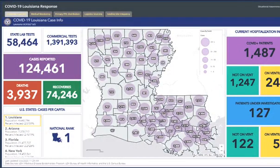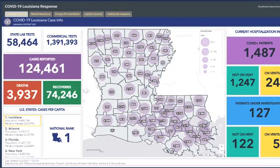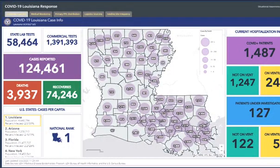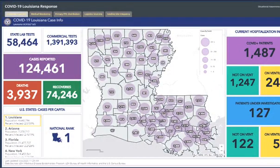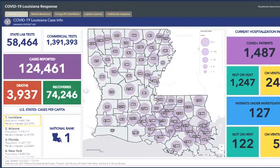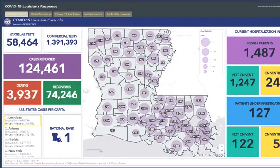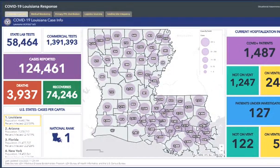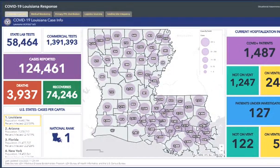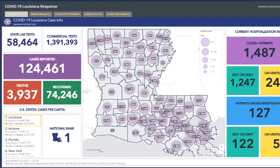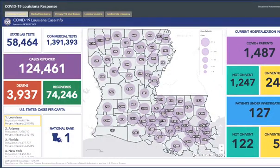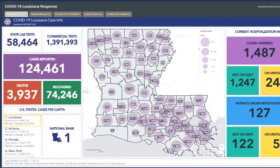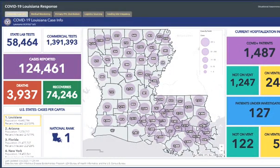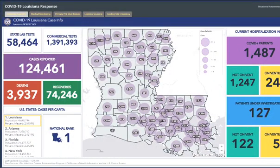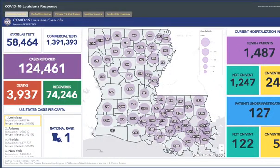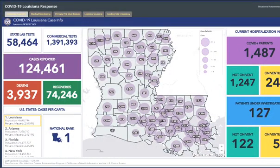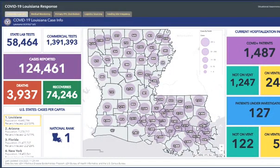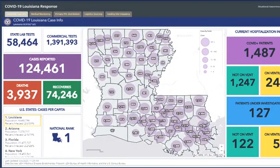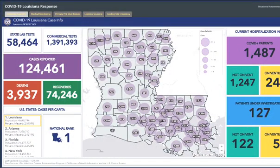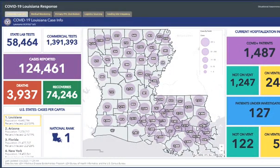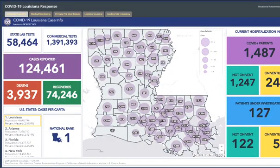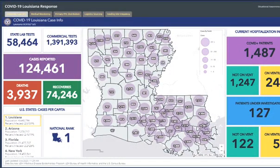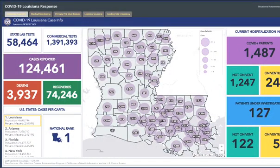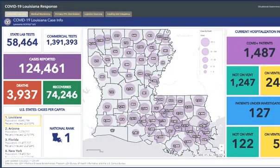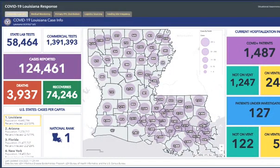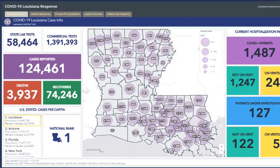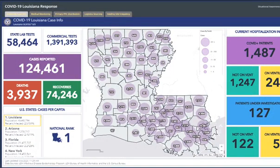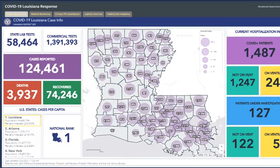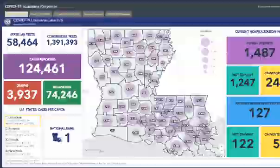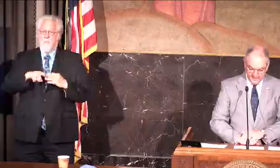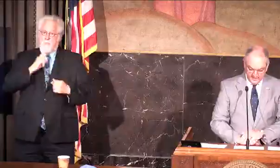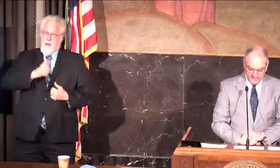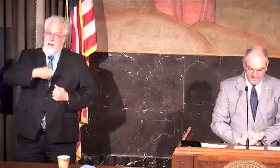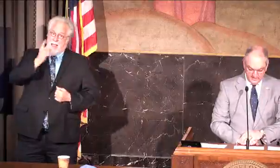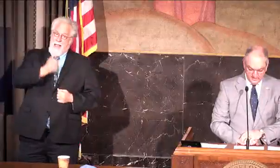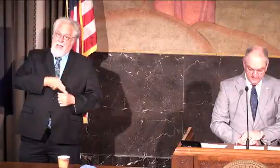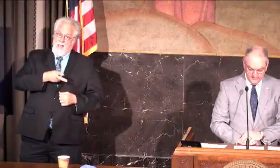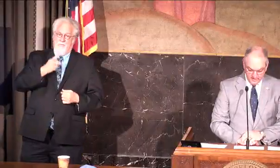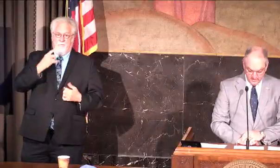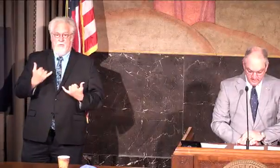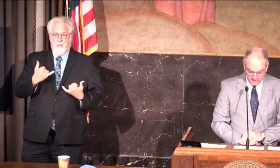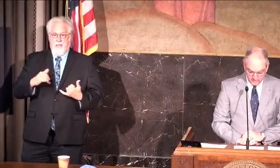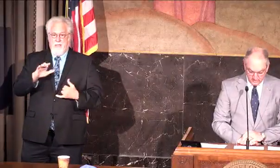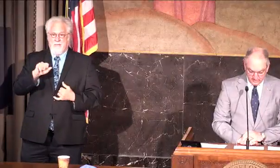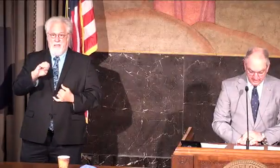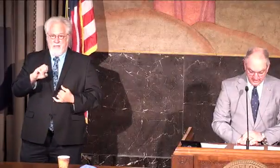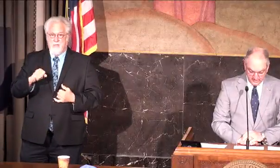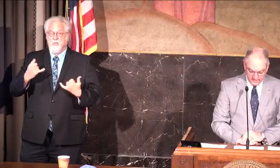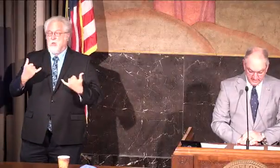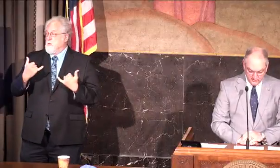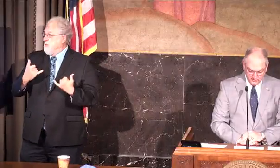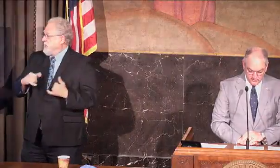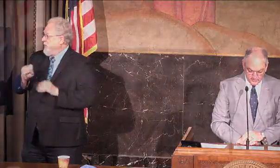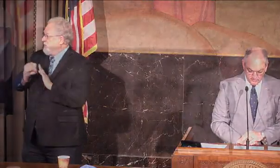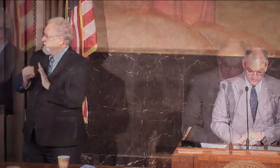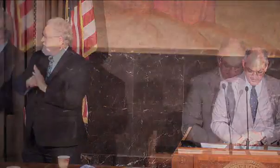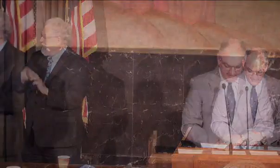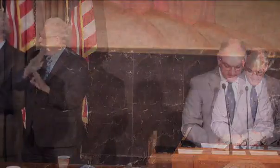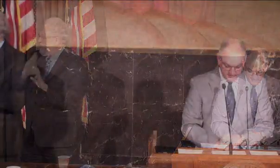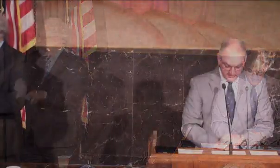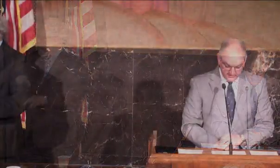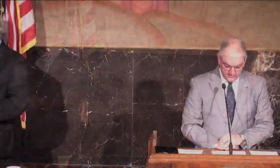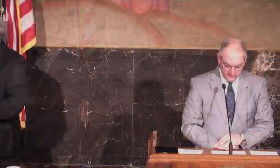today. And that report accounts for nearly half of today's cases. So today the state is reporting